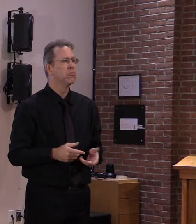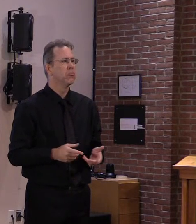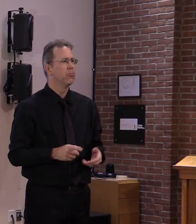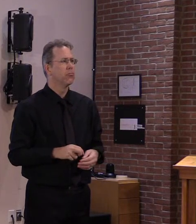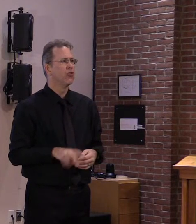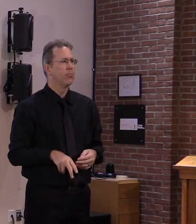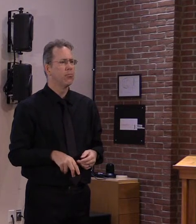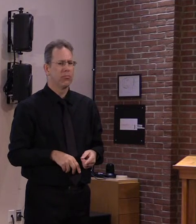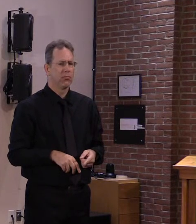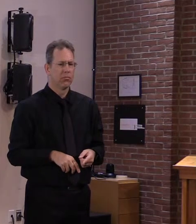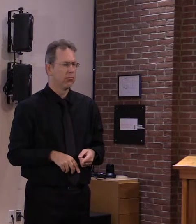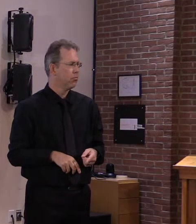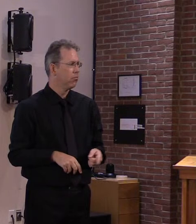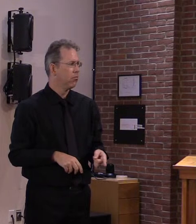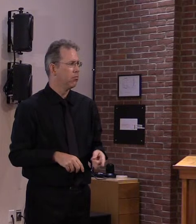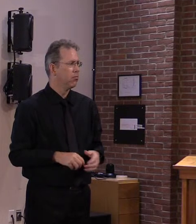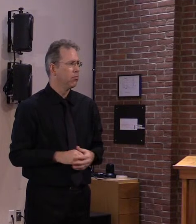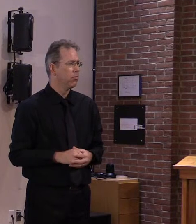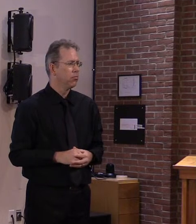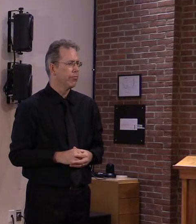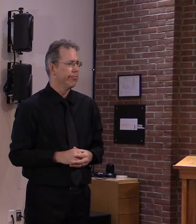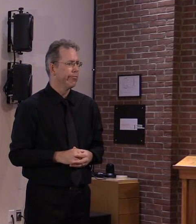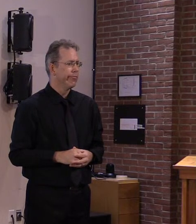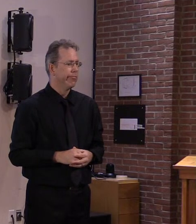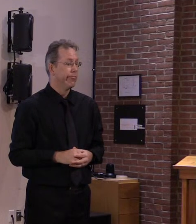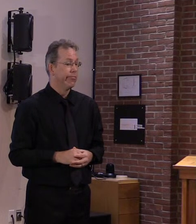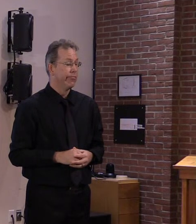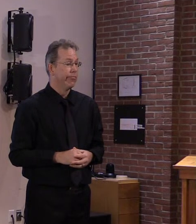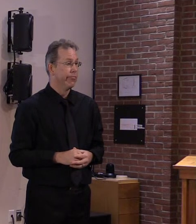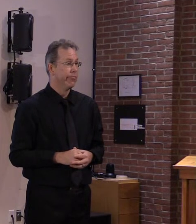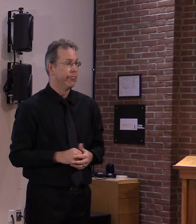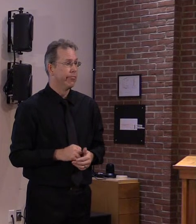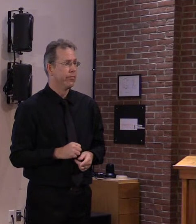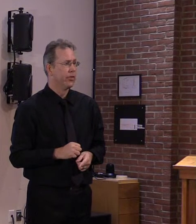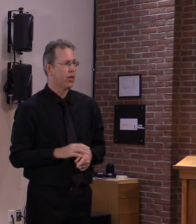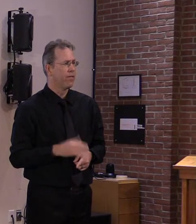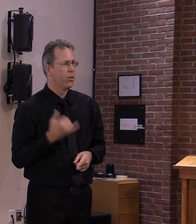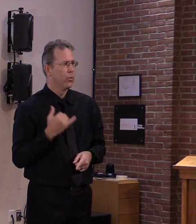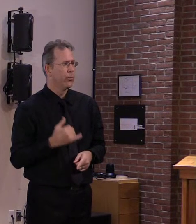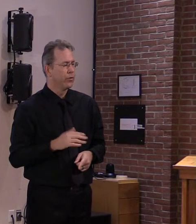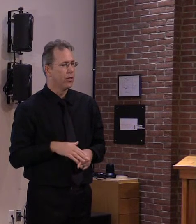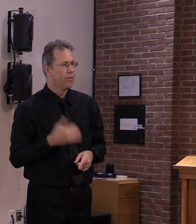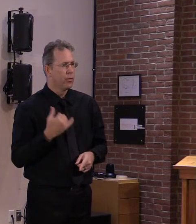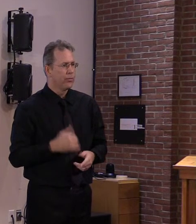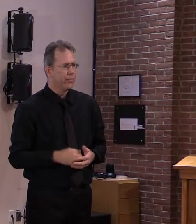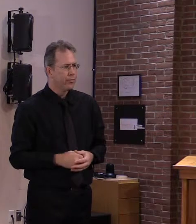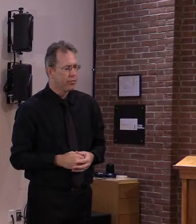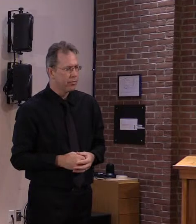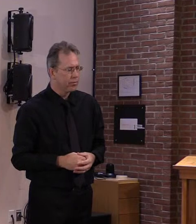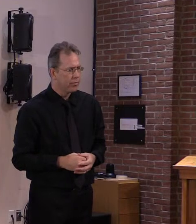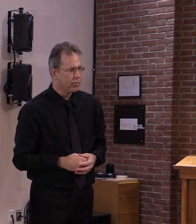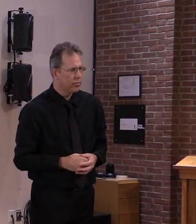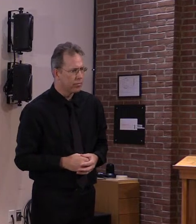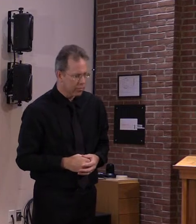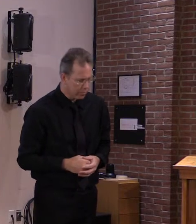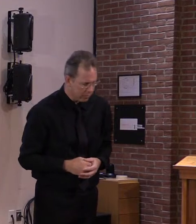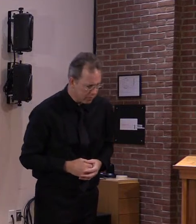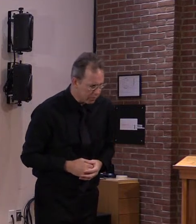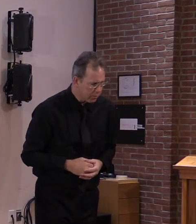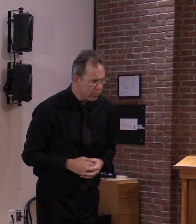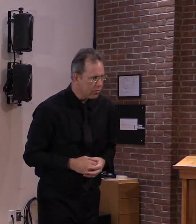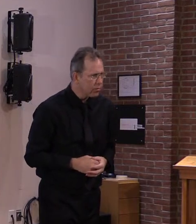often stealthy manner. And almost universally, the virus comes in via an unsuspecting staff member